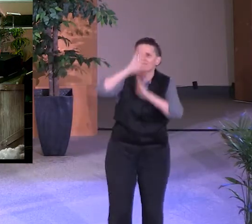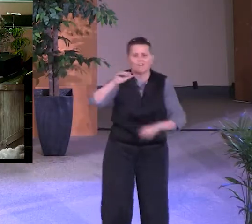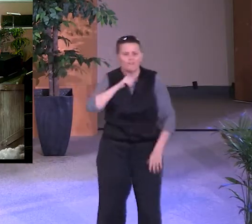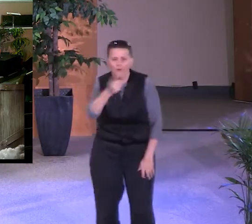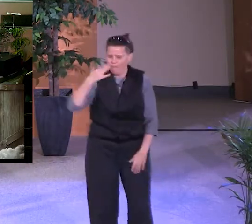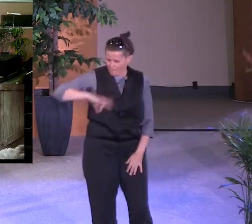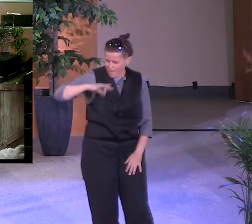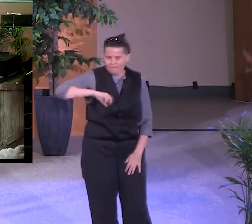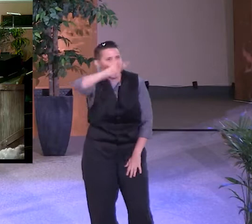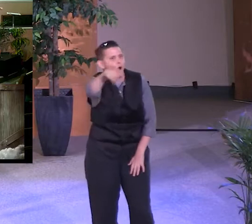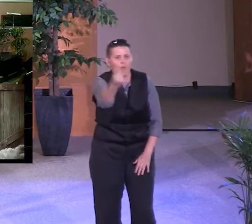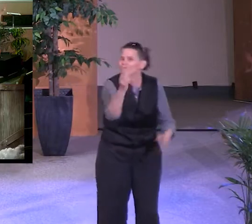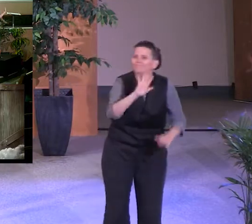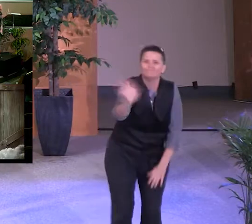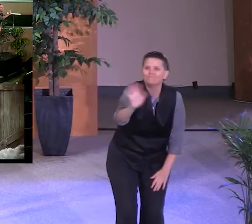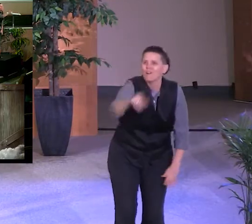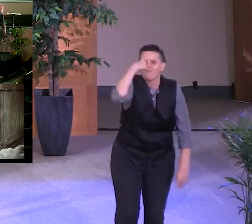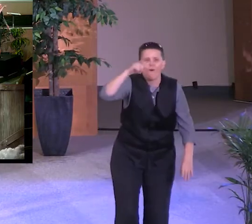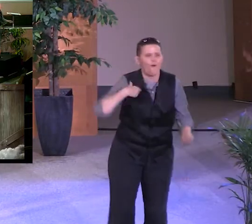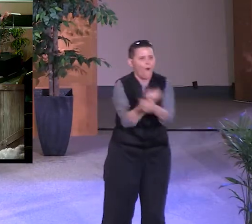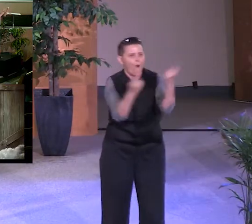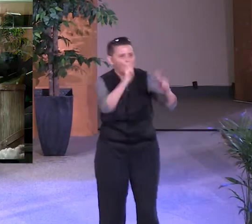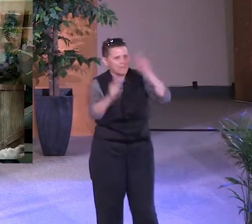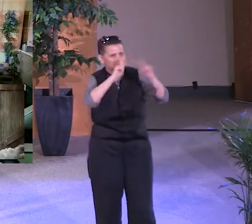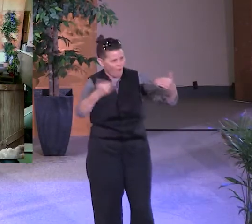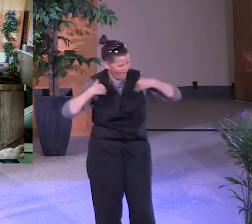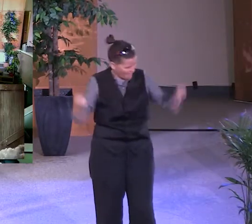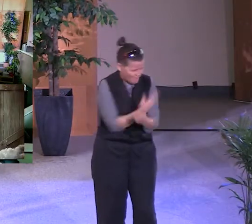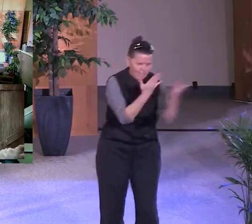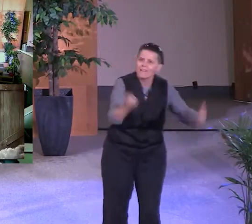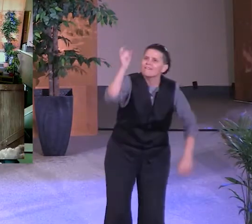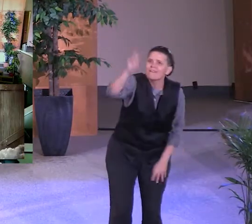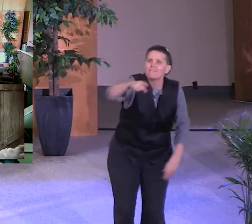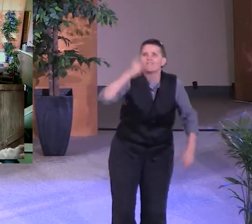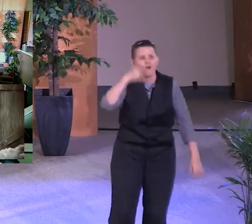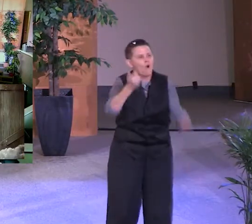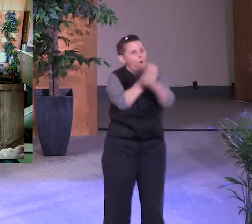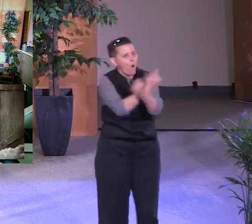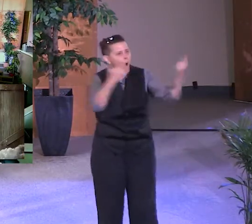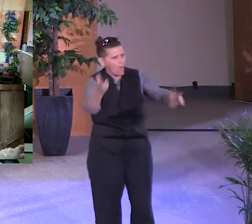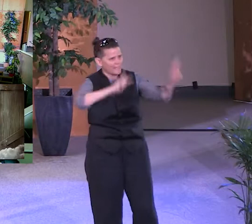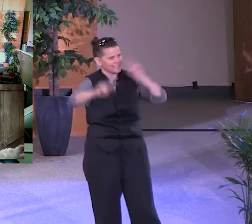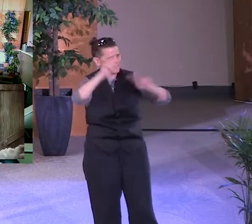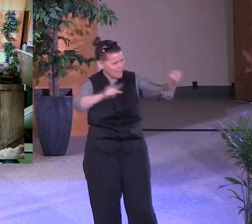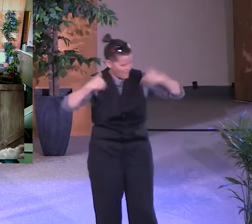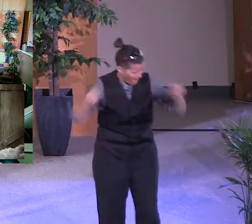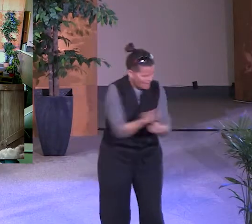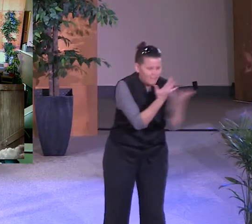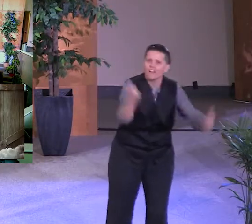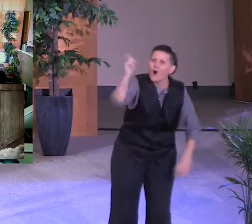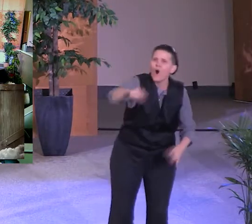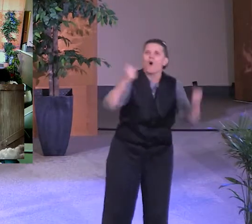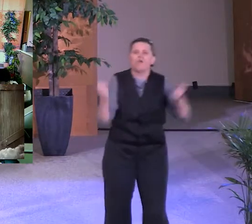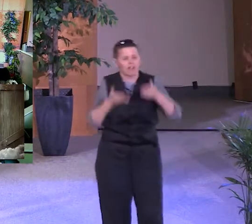for me, but so everyone around me can have everything. Let all these folks that's with me, God, have everything they need.